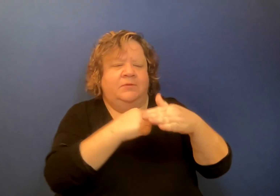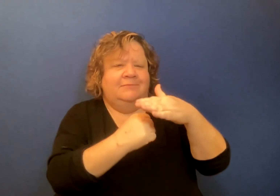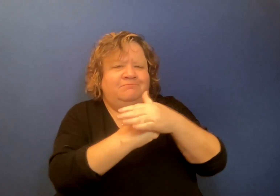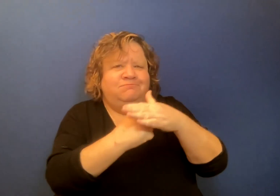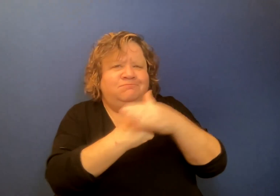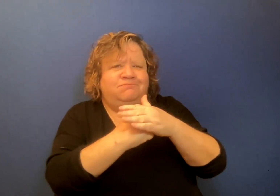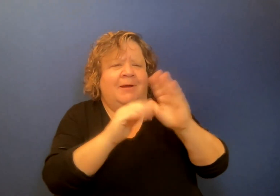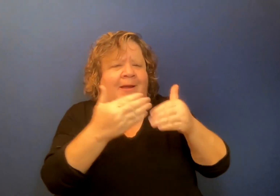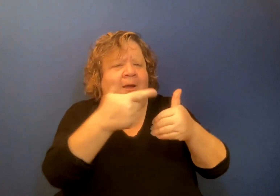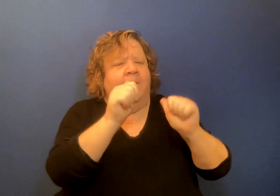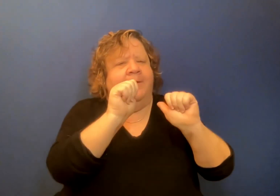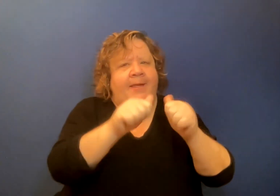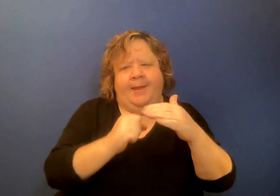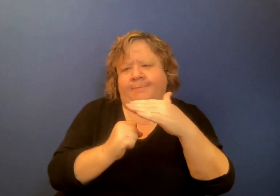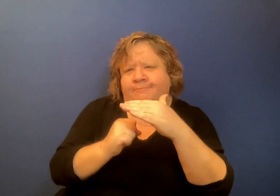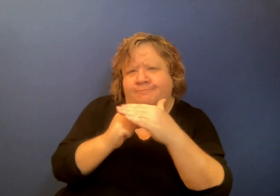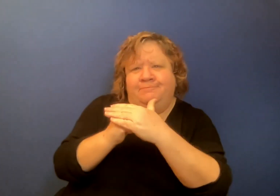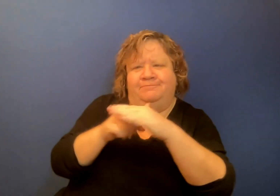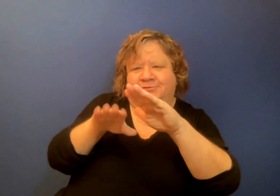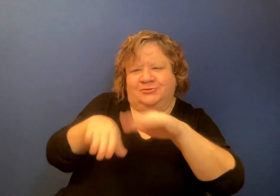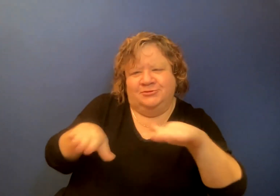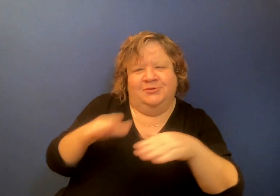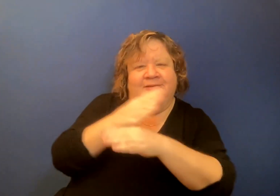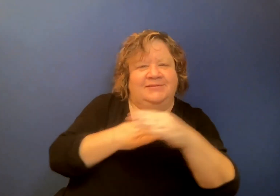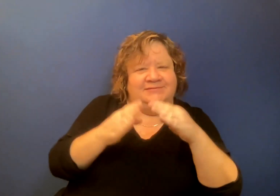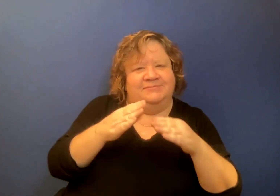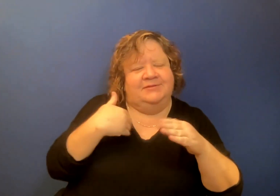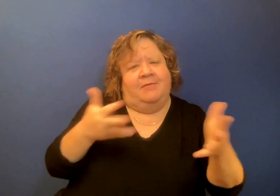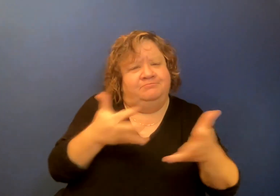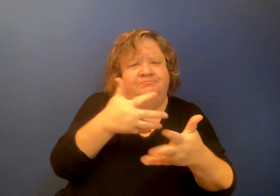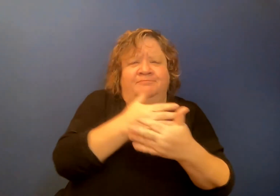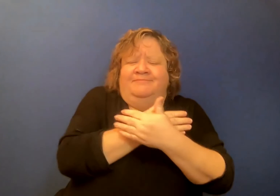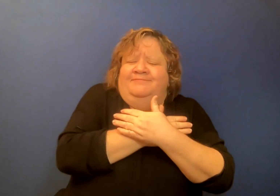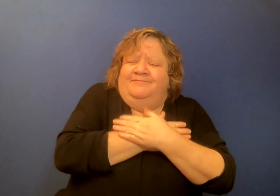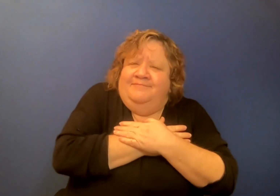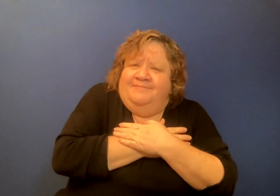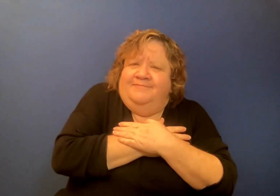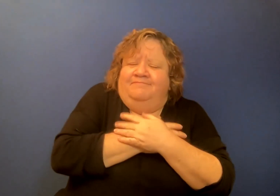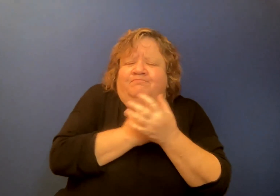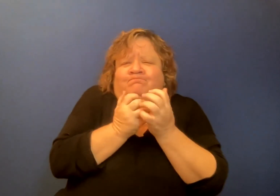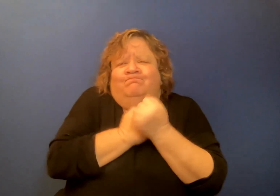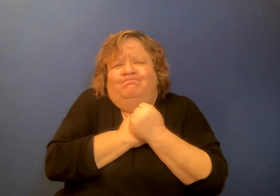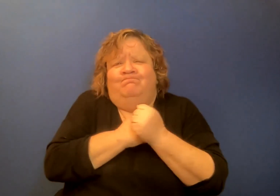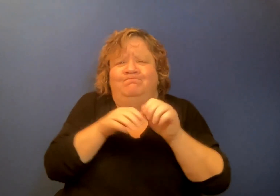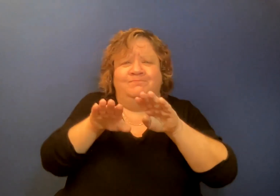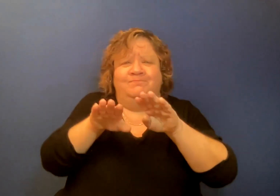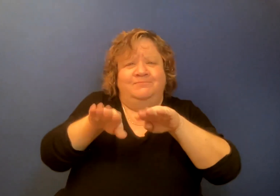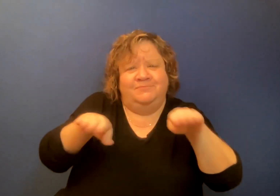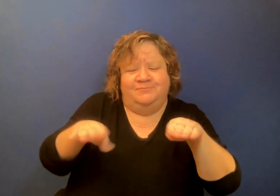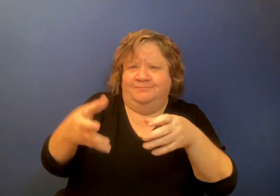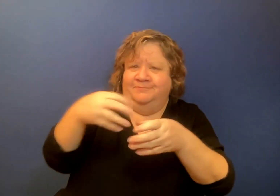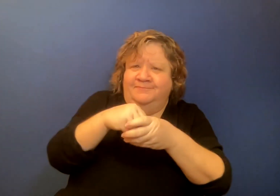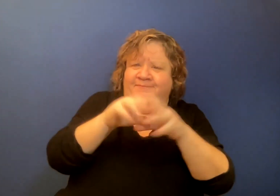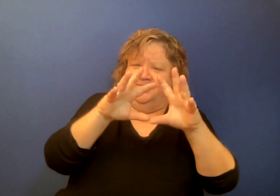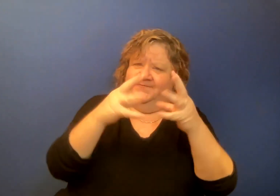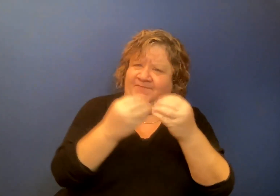loving, nurturing care for children with disabilities and to promote family-based care. And what we